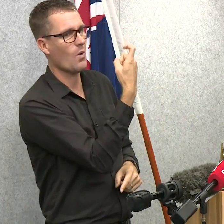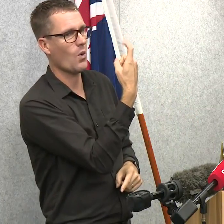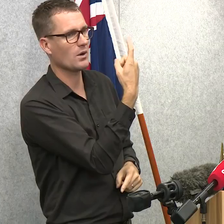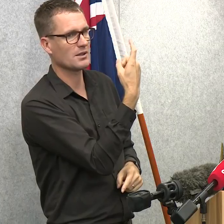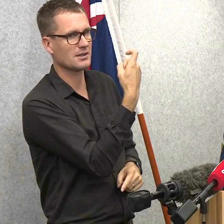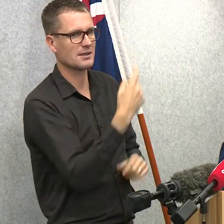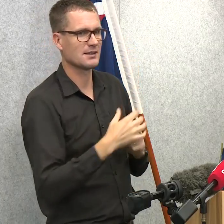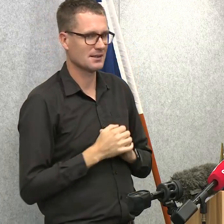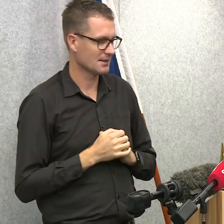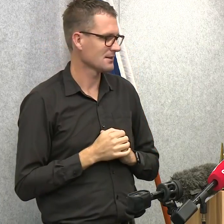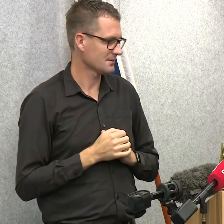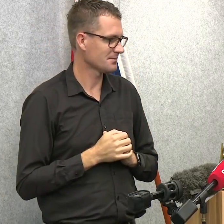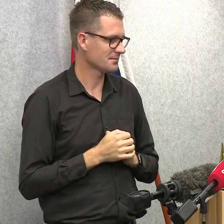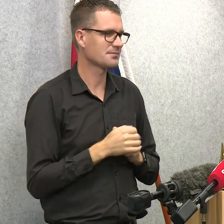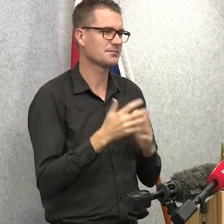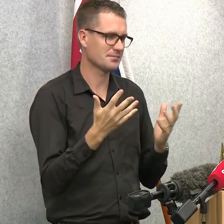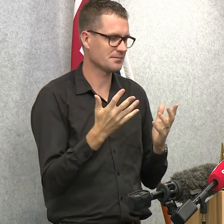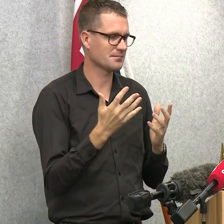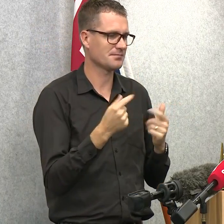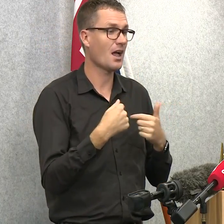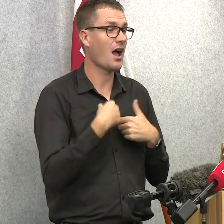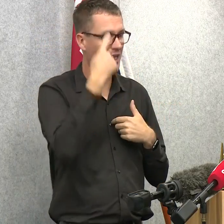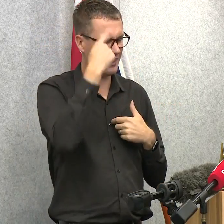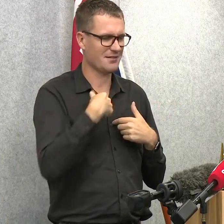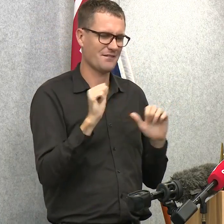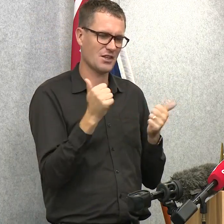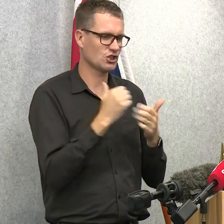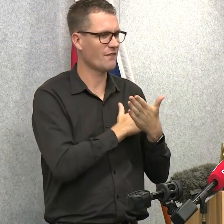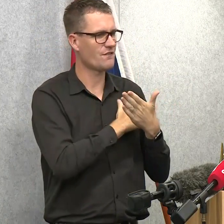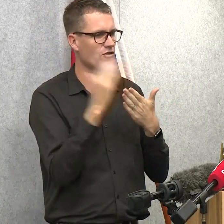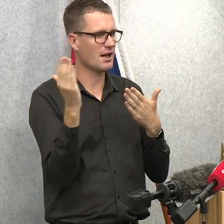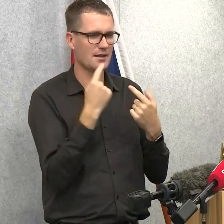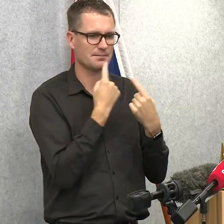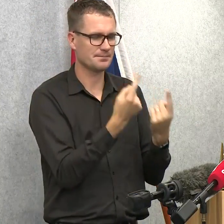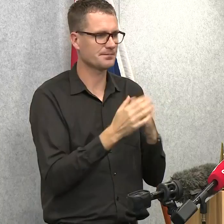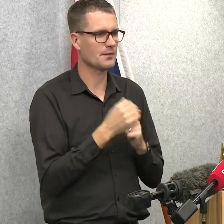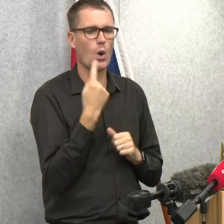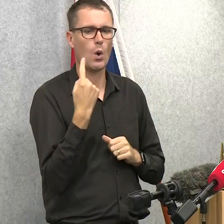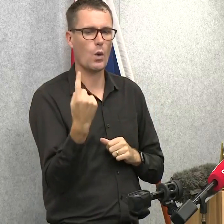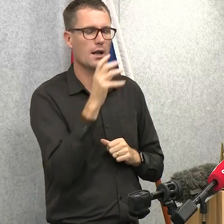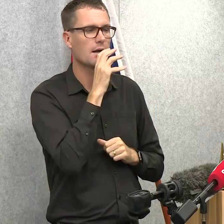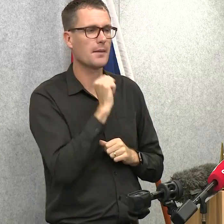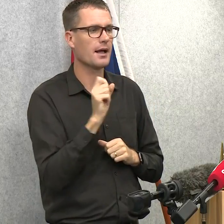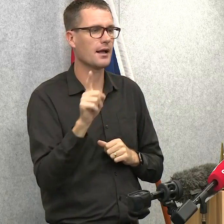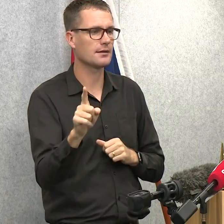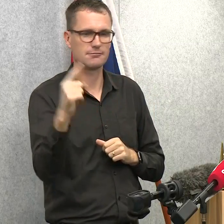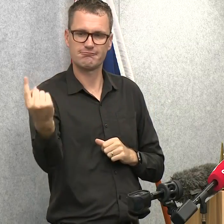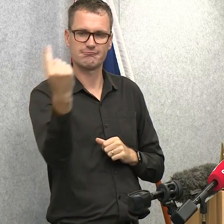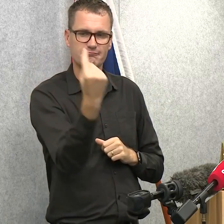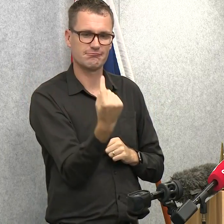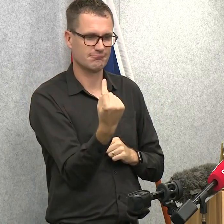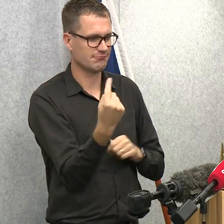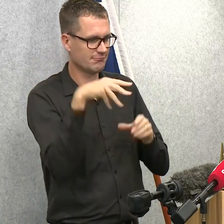that. So in terms of that, I think I've been quite clear. So there was a lone gentleman who appeared at one of the